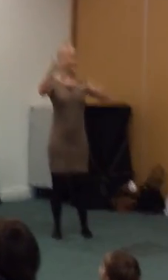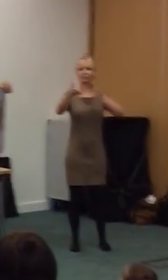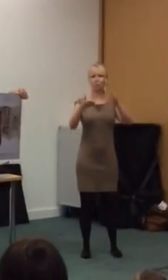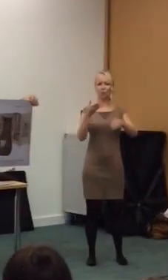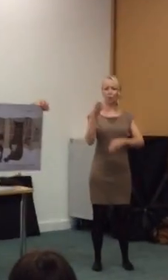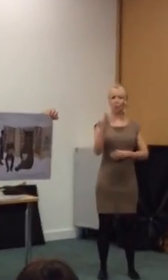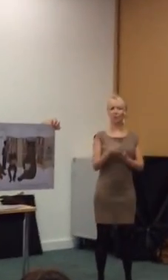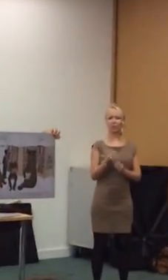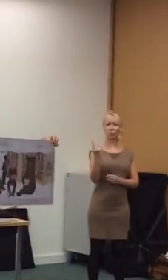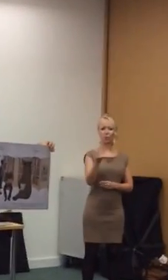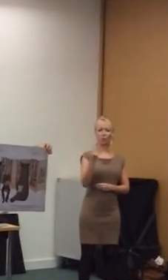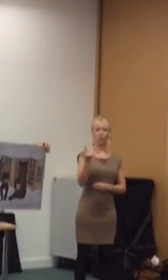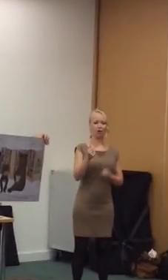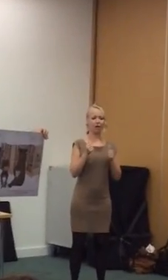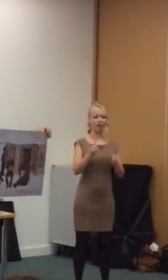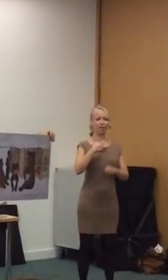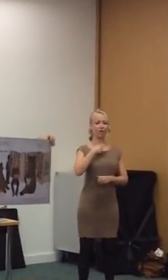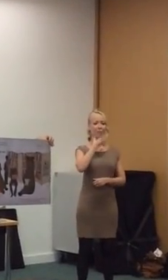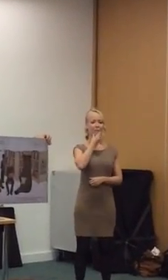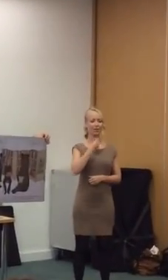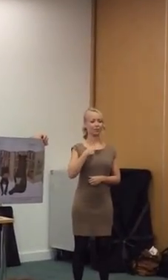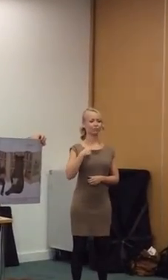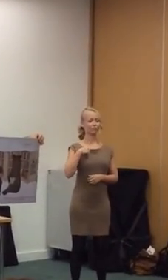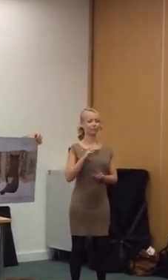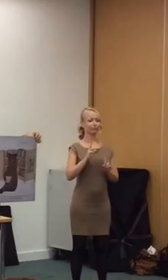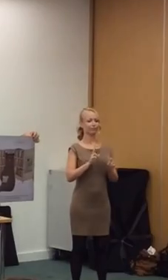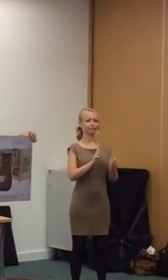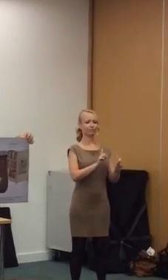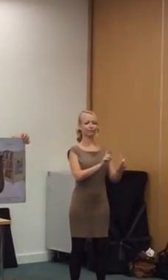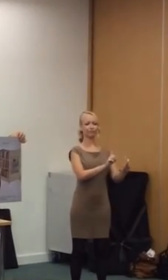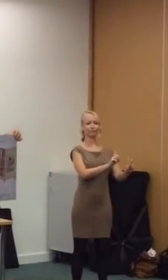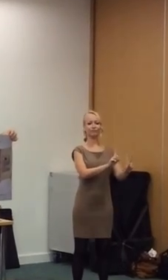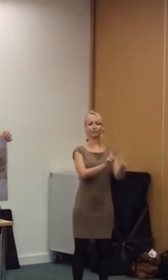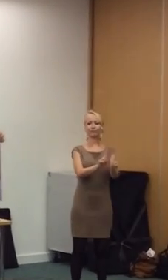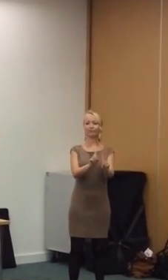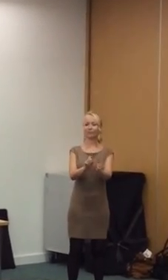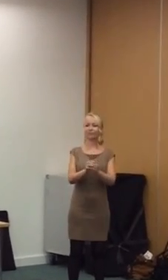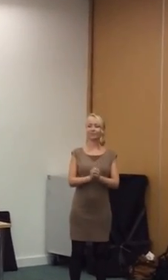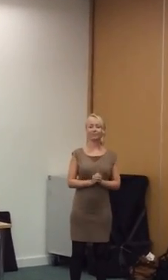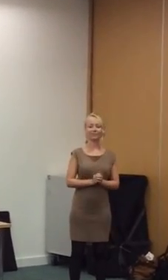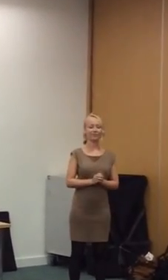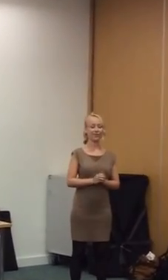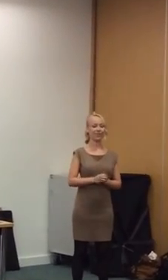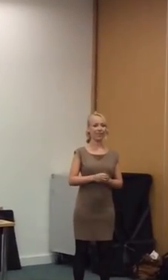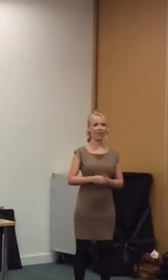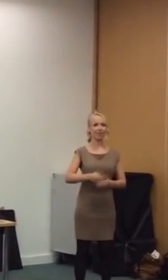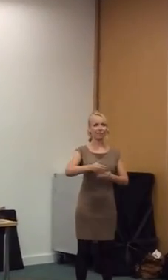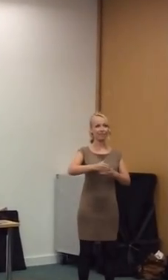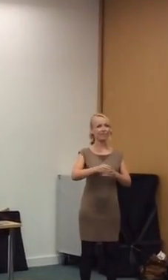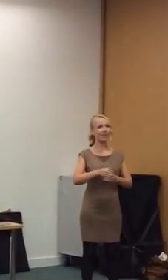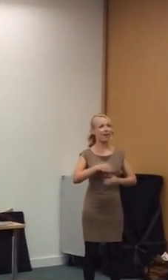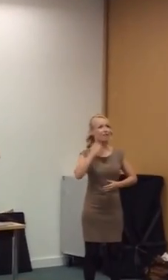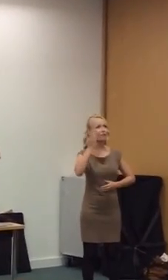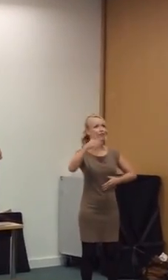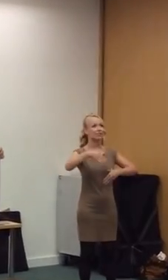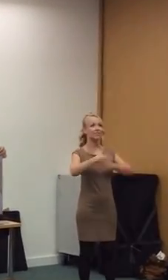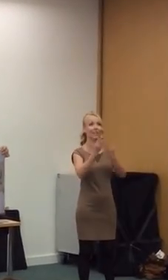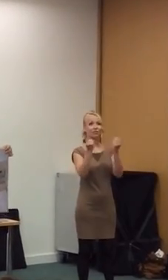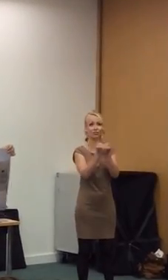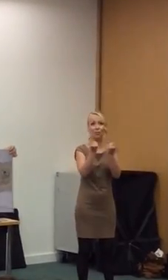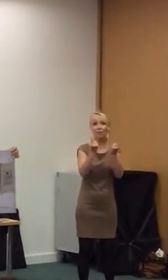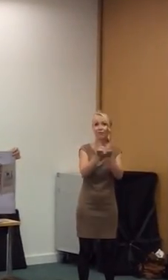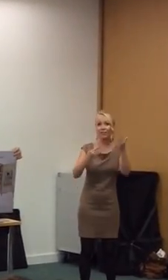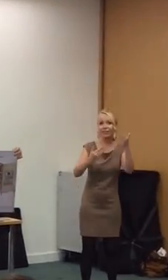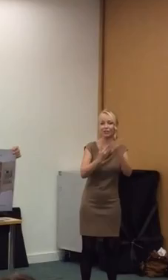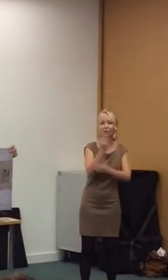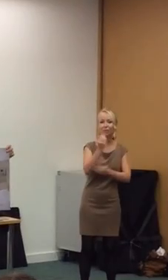man. And what made these outings exciting was that, as the kindly man liked to say, every day there's something new.